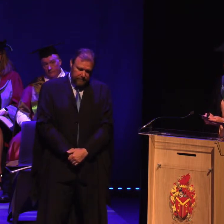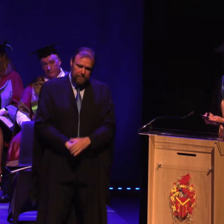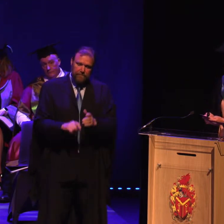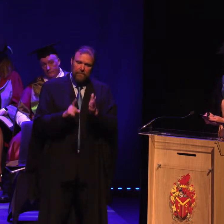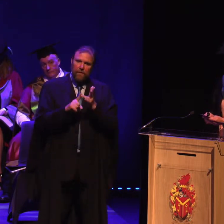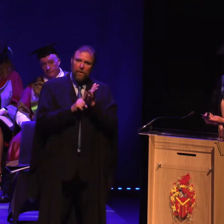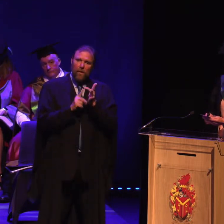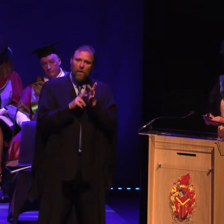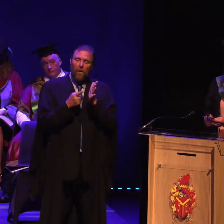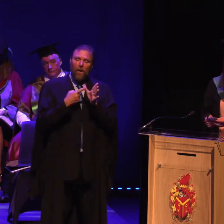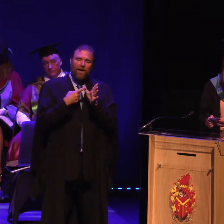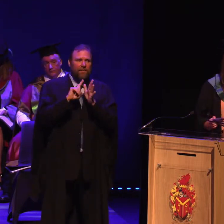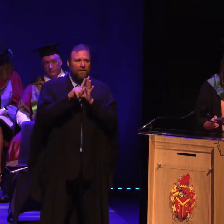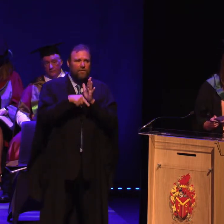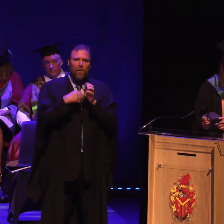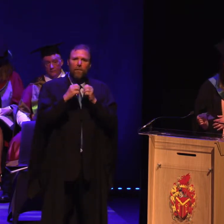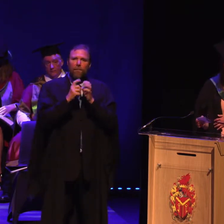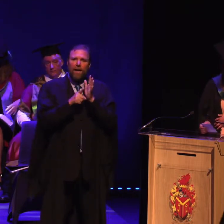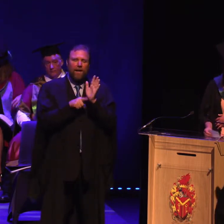Olivia Jo Bales.